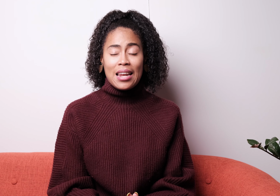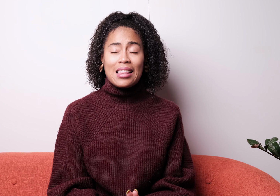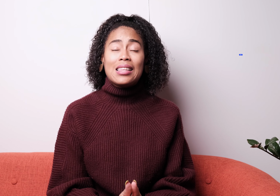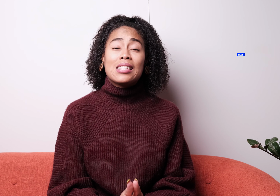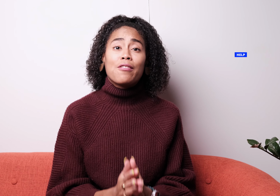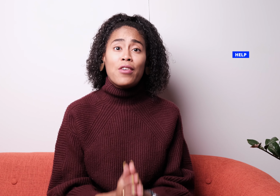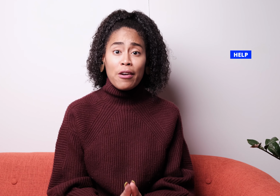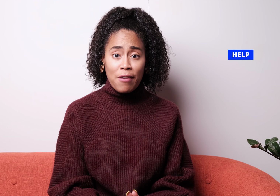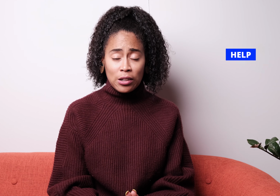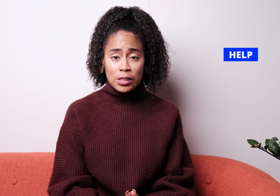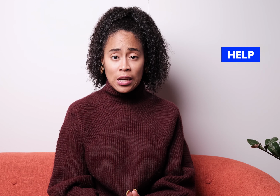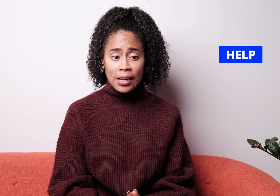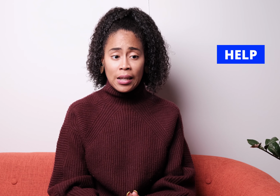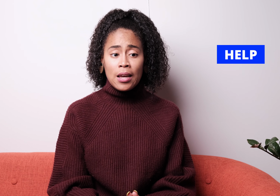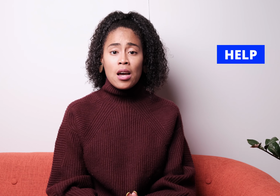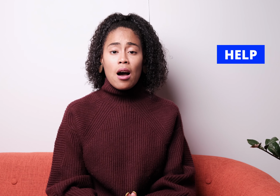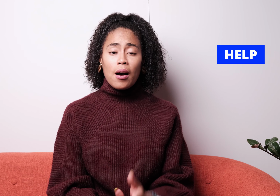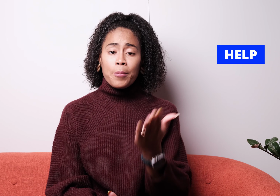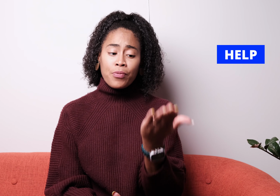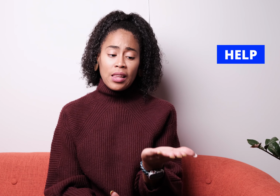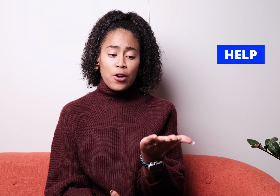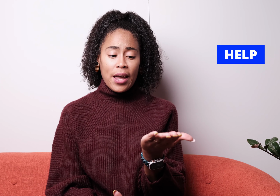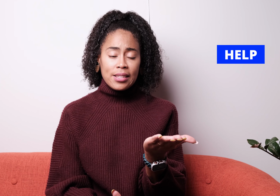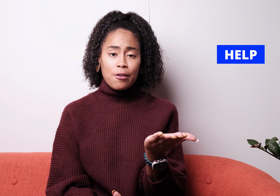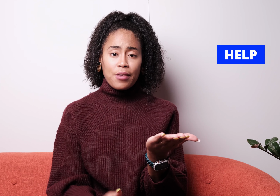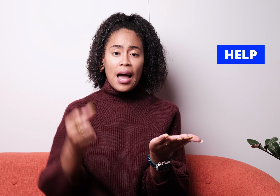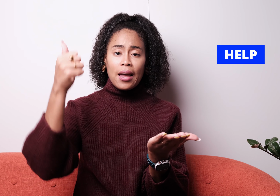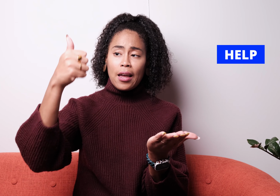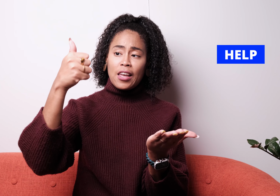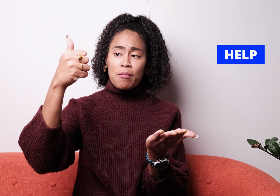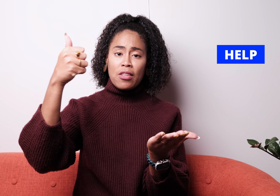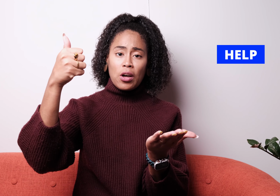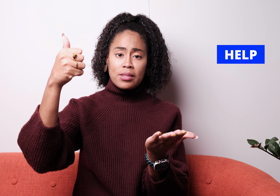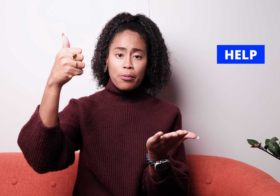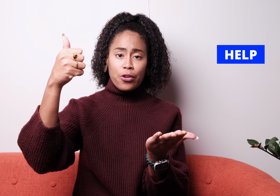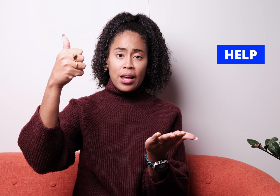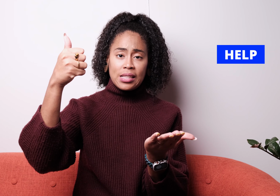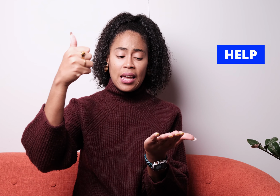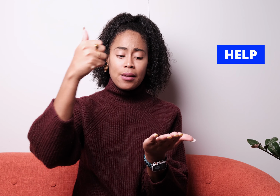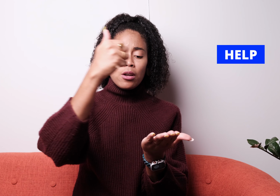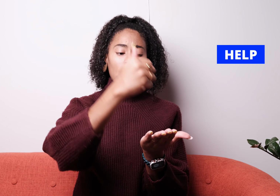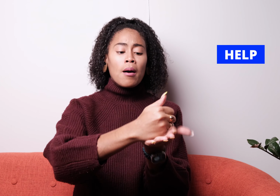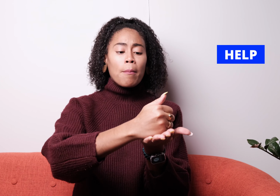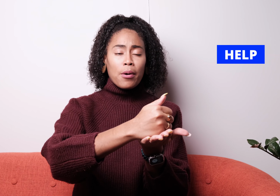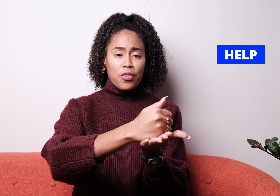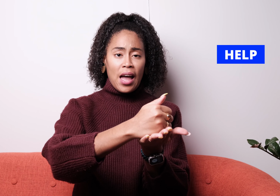I think this is a very vital sign. Lay your hand out flat and give me a thumbs up with your next hand. Put that